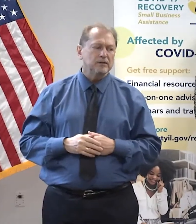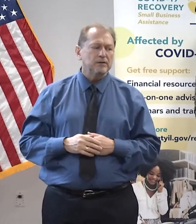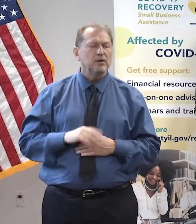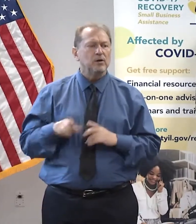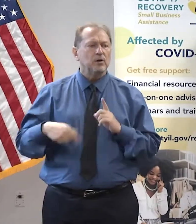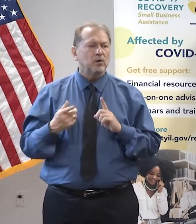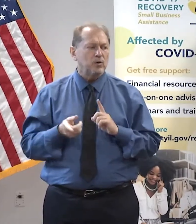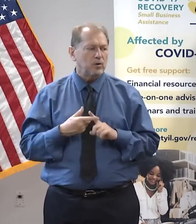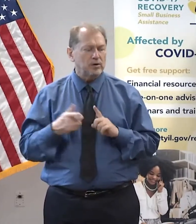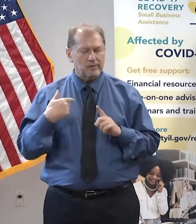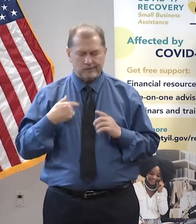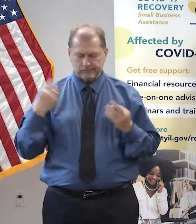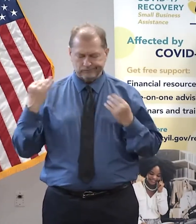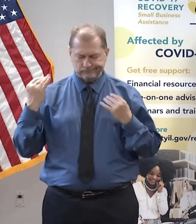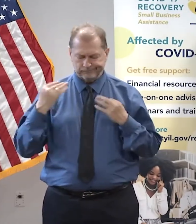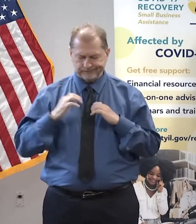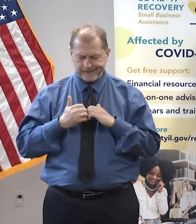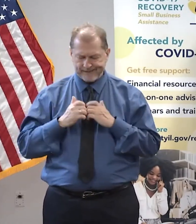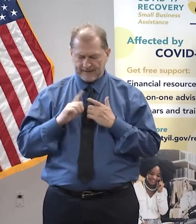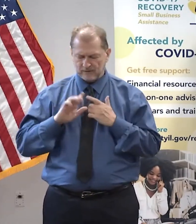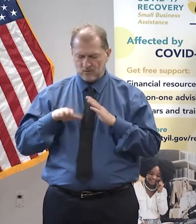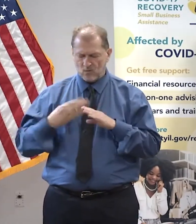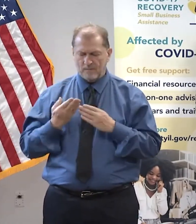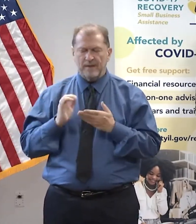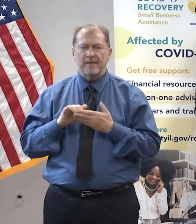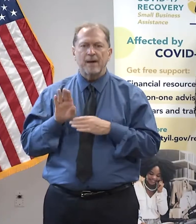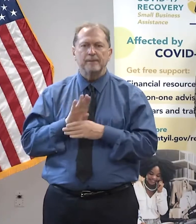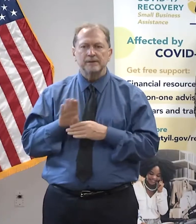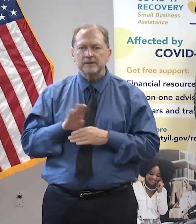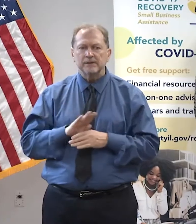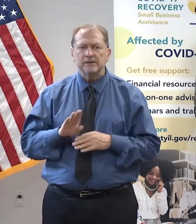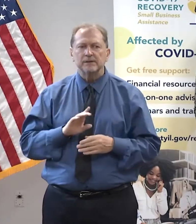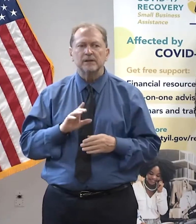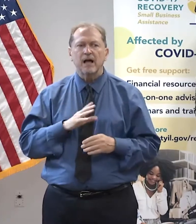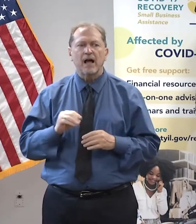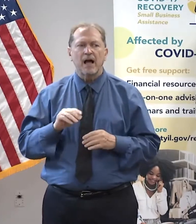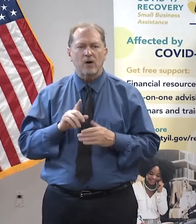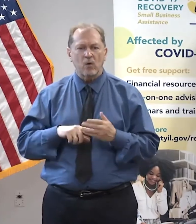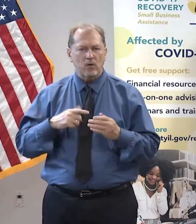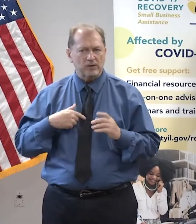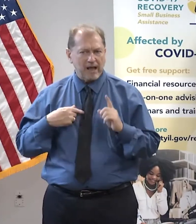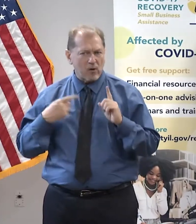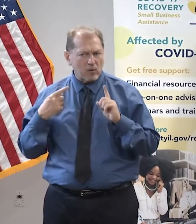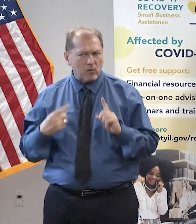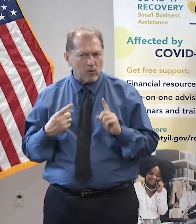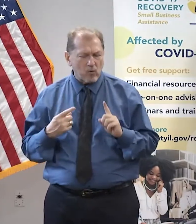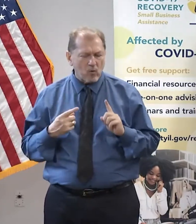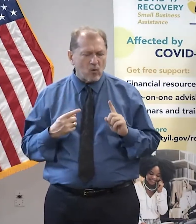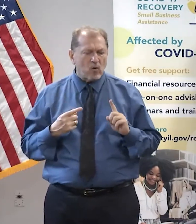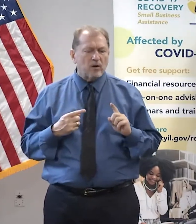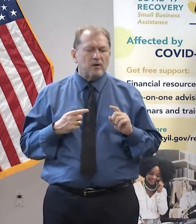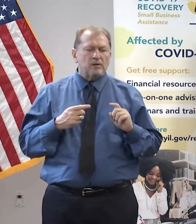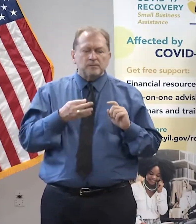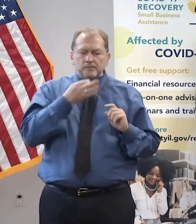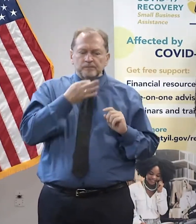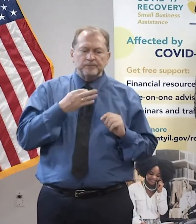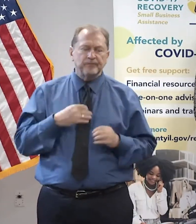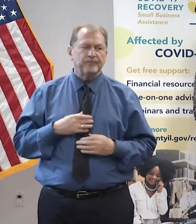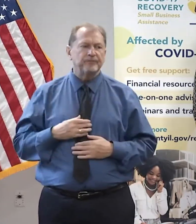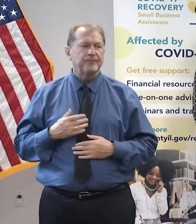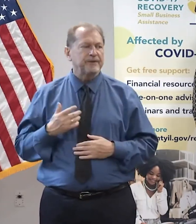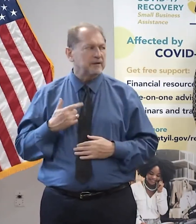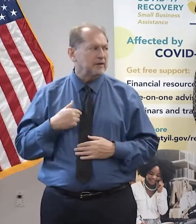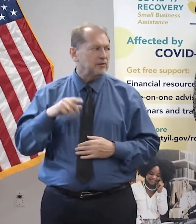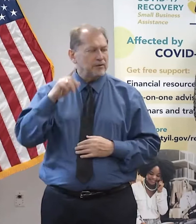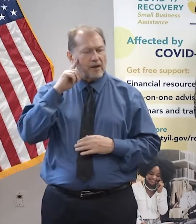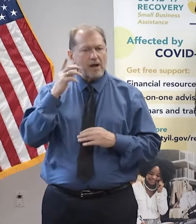When we sat and we thought about our business and what was our niche, we found that us hosting